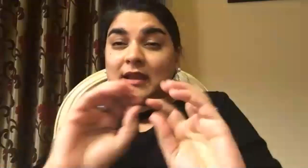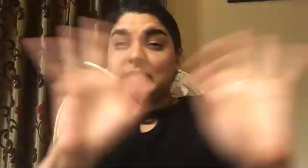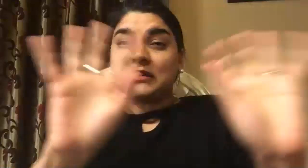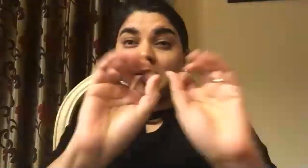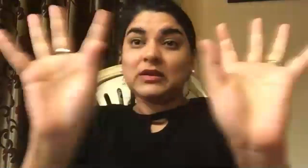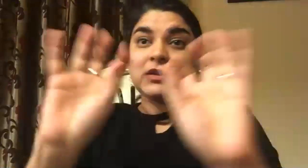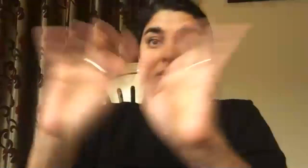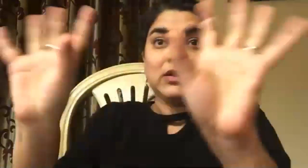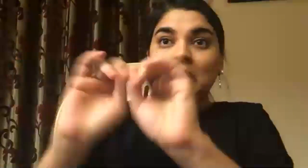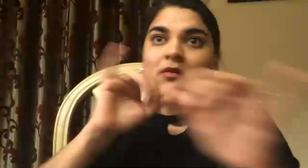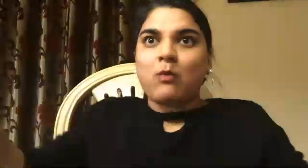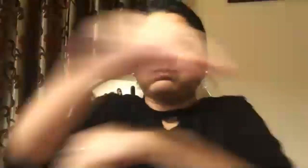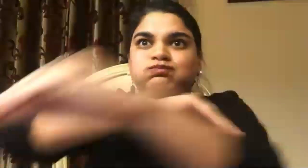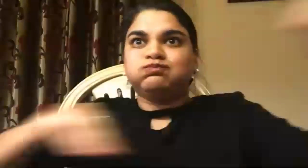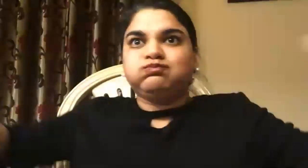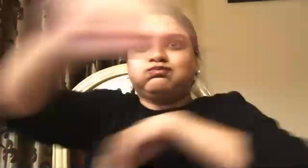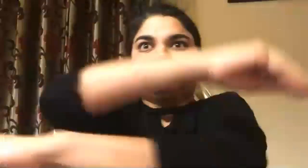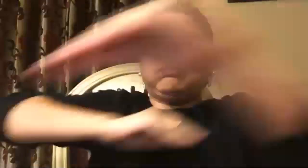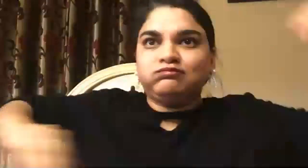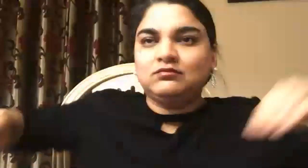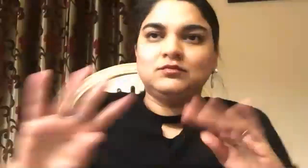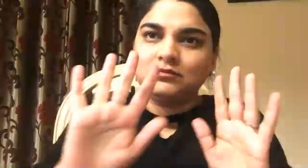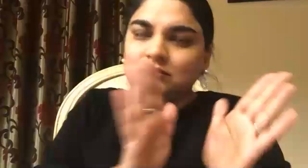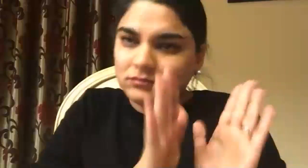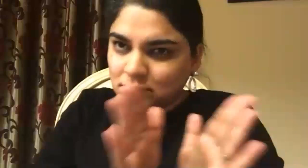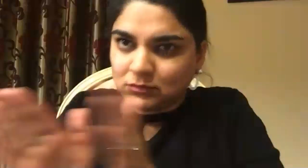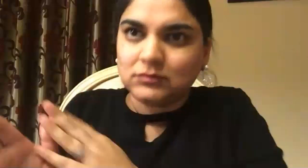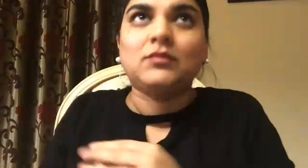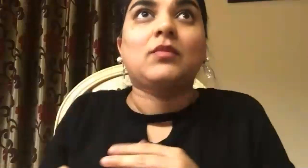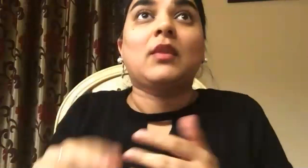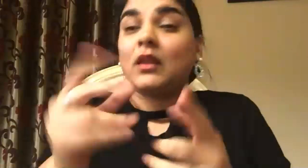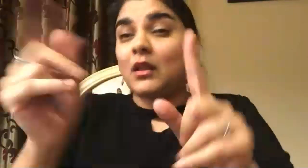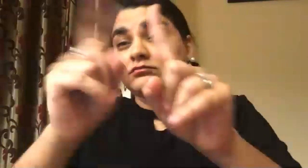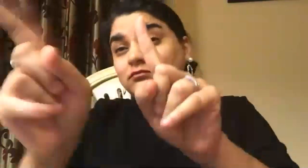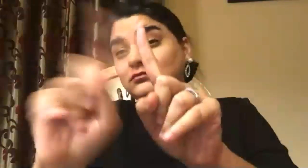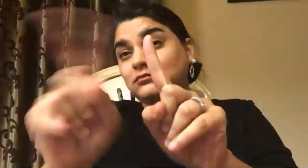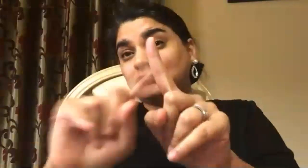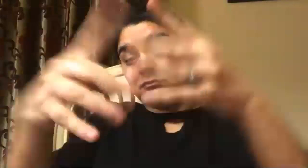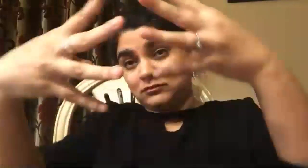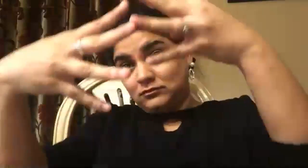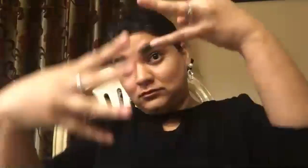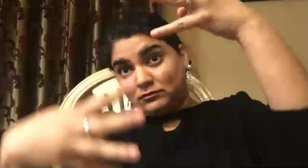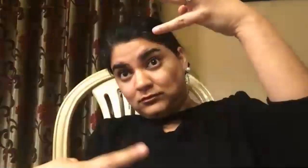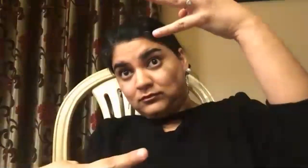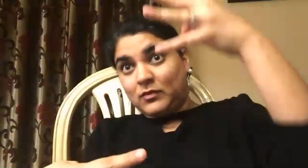more structured. It needs to be more concise and not as many moving parts as there are. Has joined the meeting.